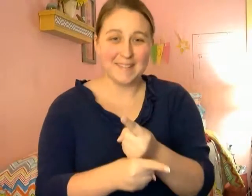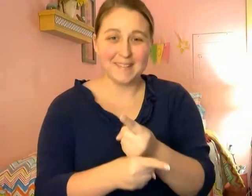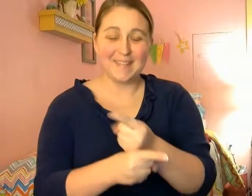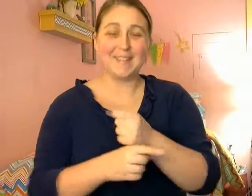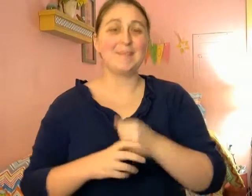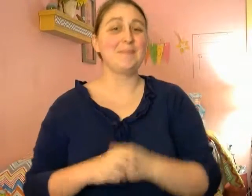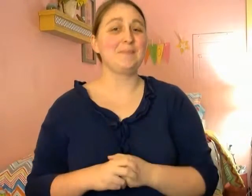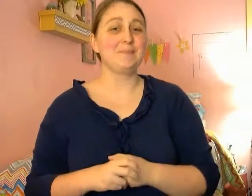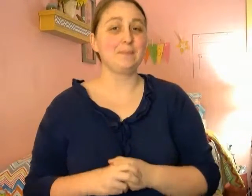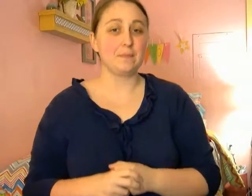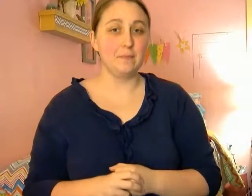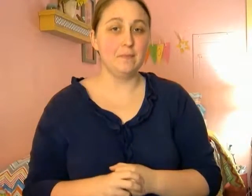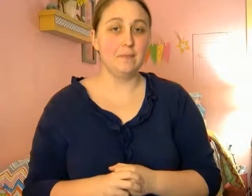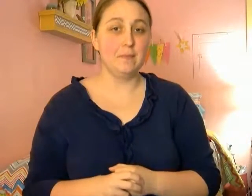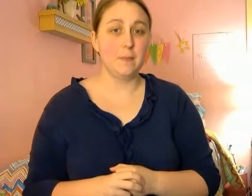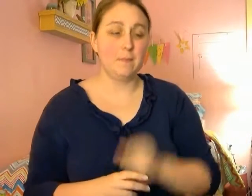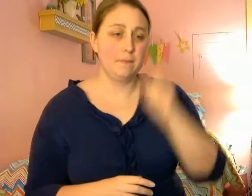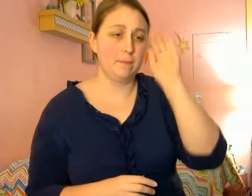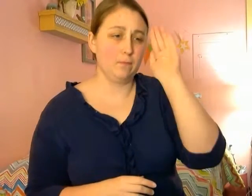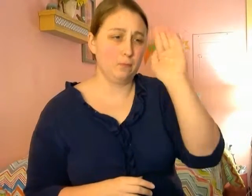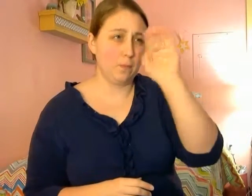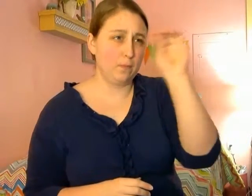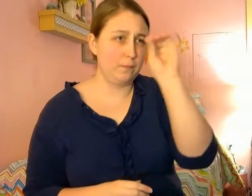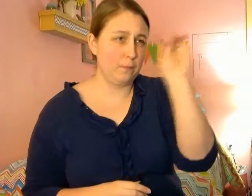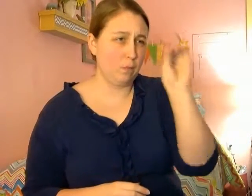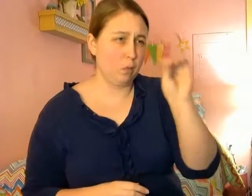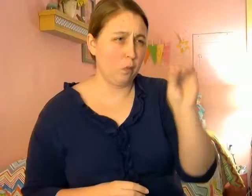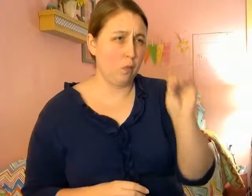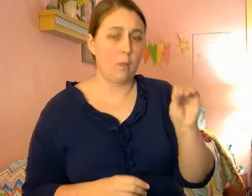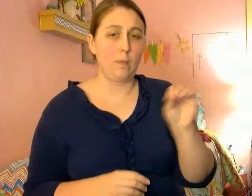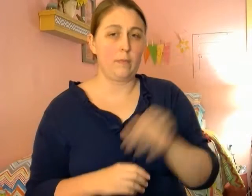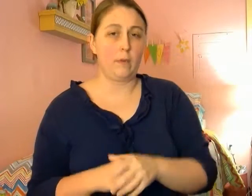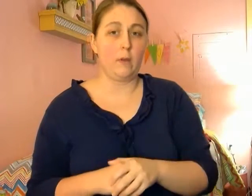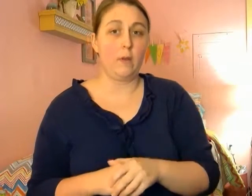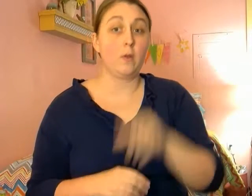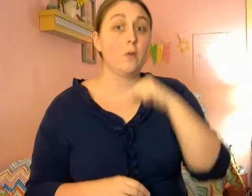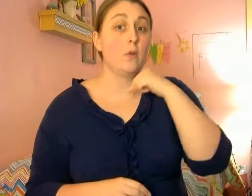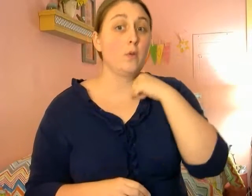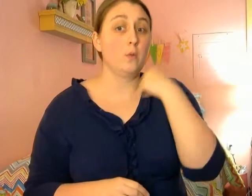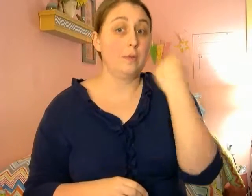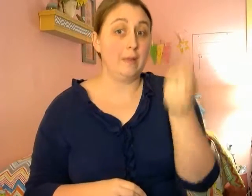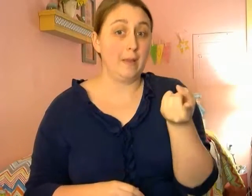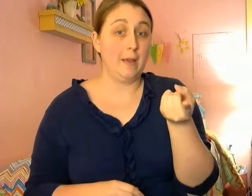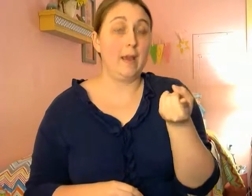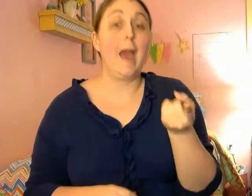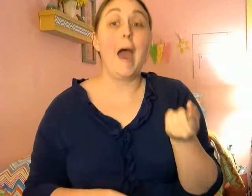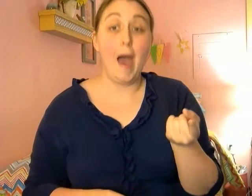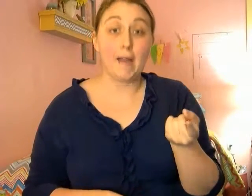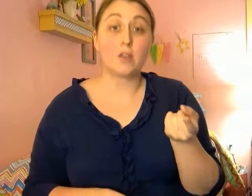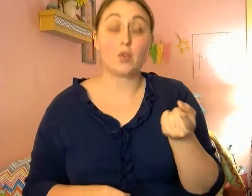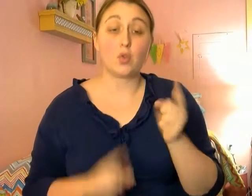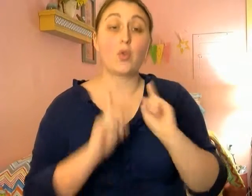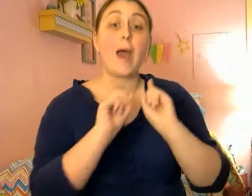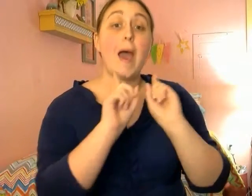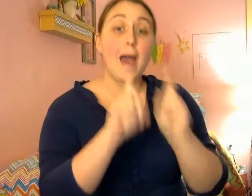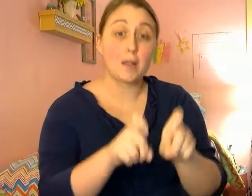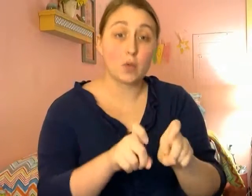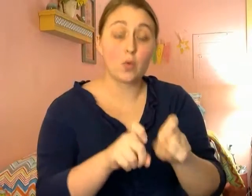right. So when we say it, we say answer. Okay, great. So one more